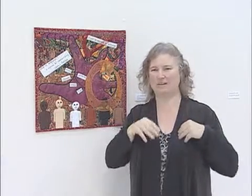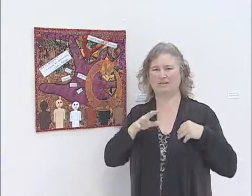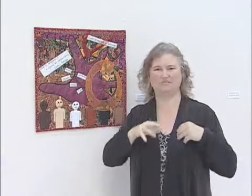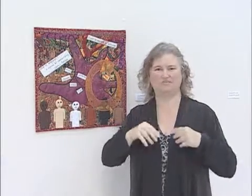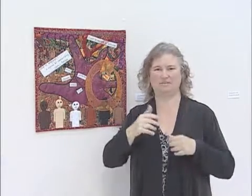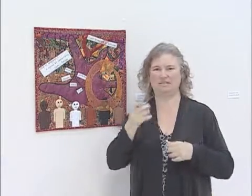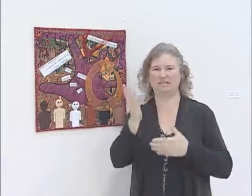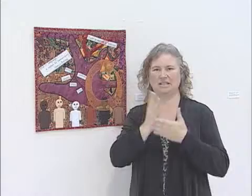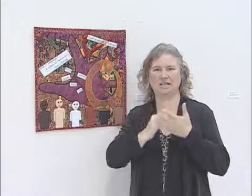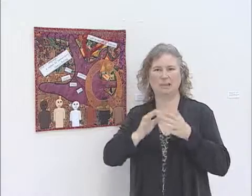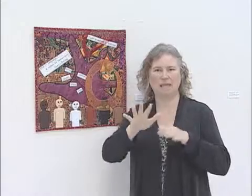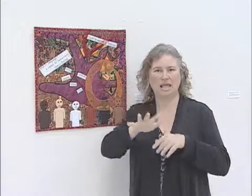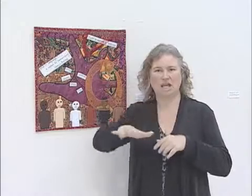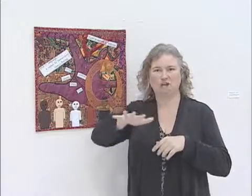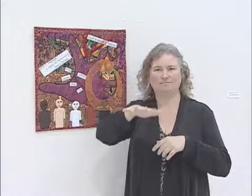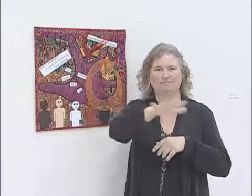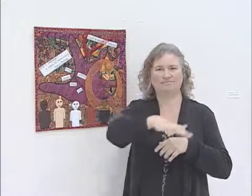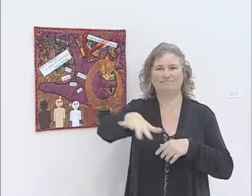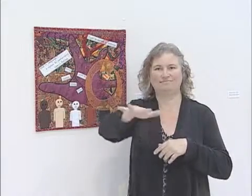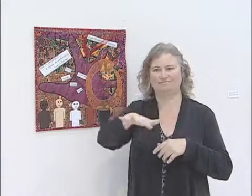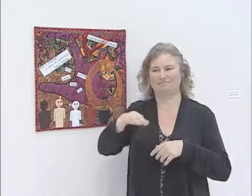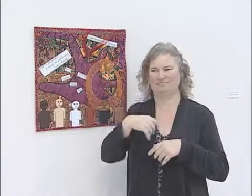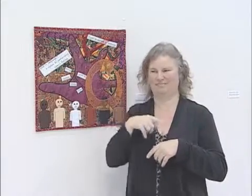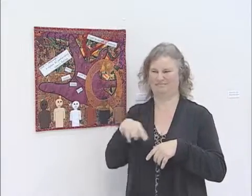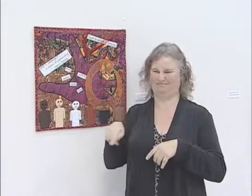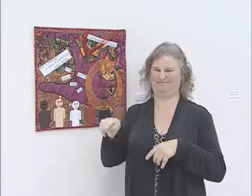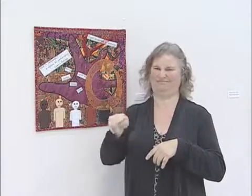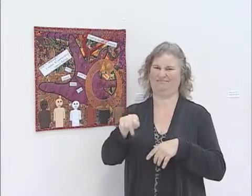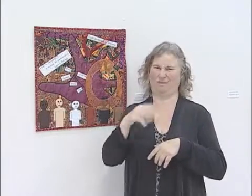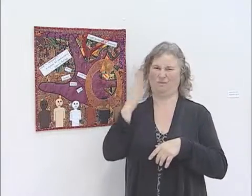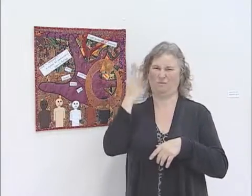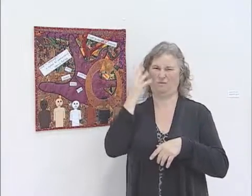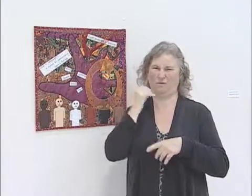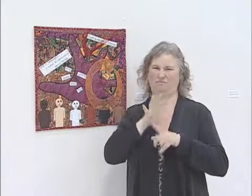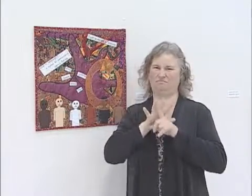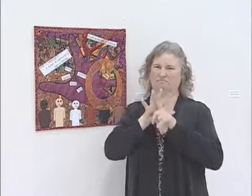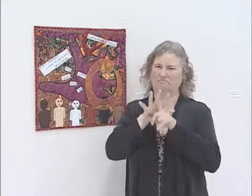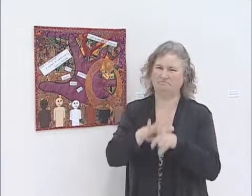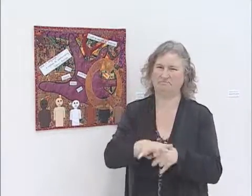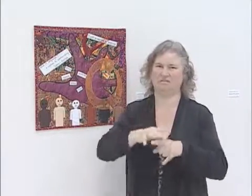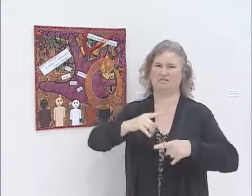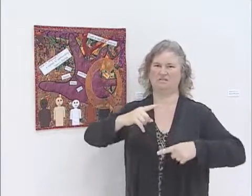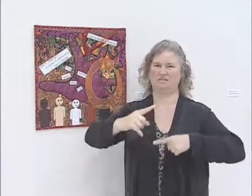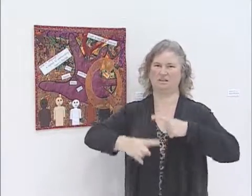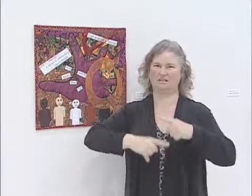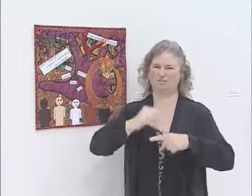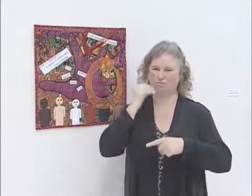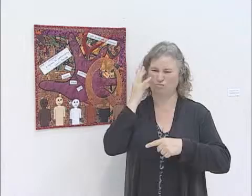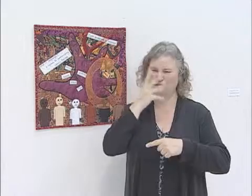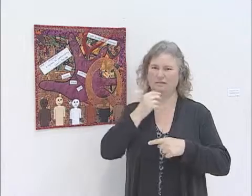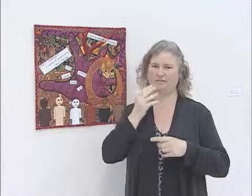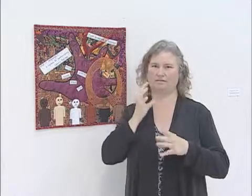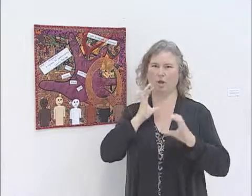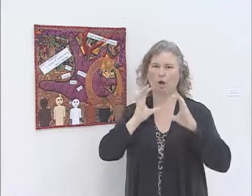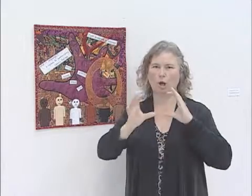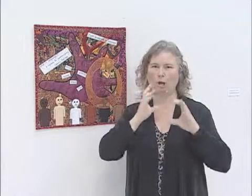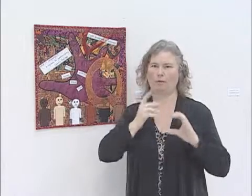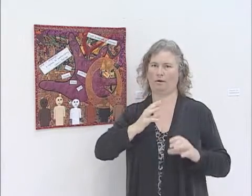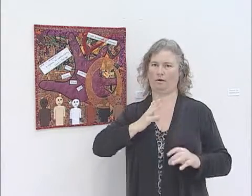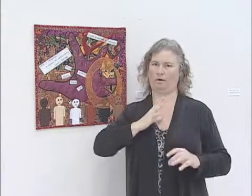not widely accepted. Some areas don't really utilize that sign. But the point is, why is sign language